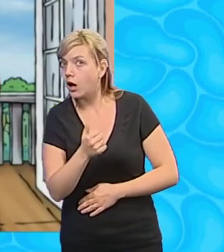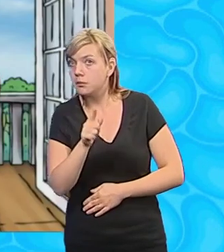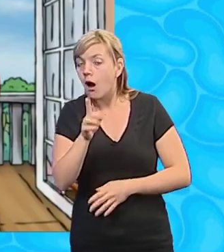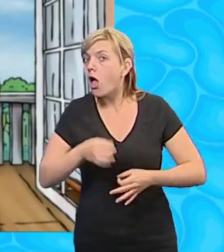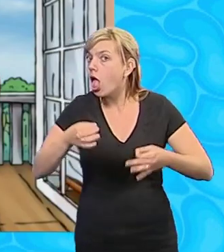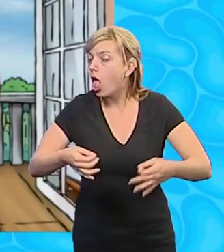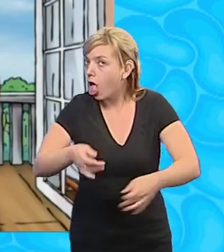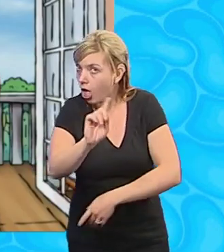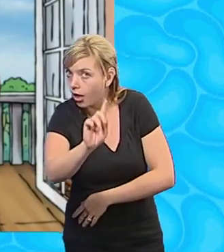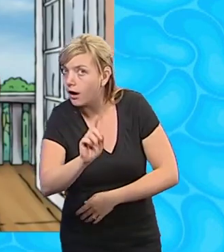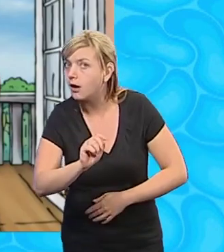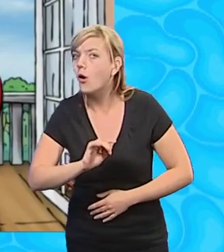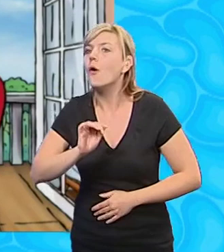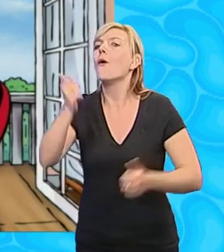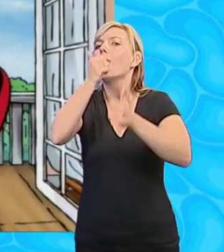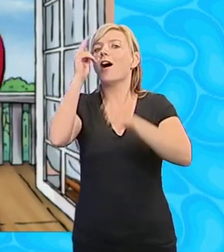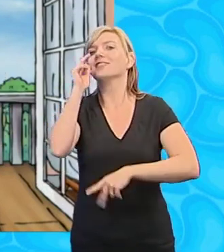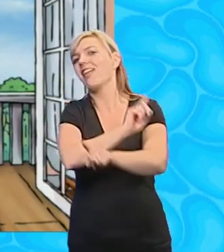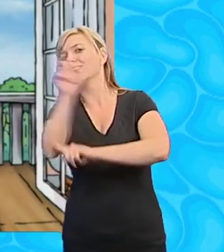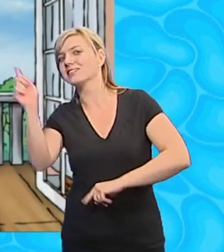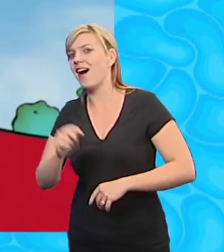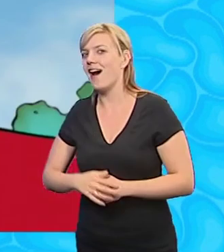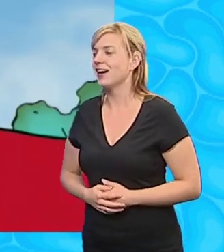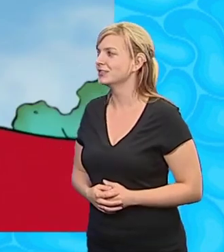long. All right, Mum. See you later.